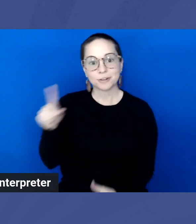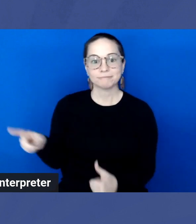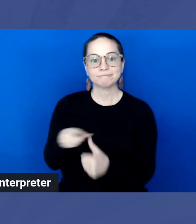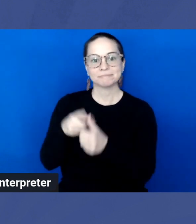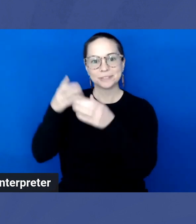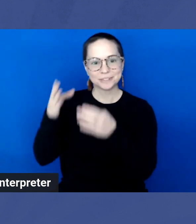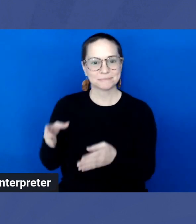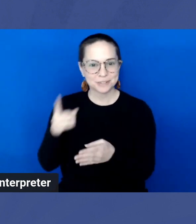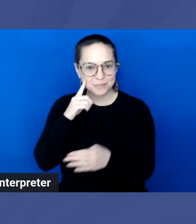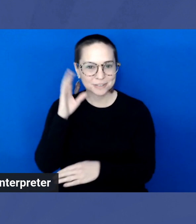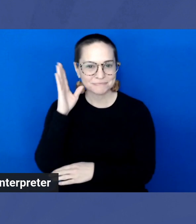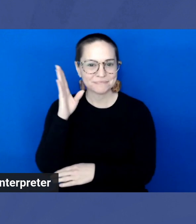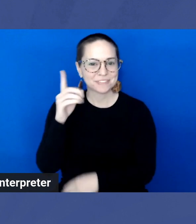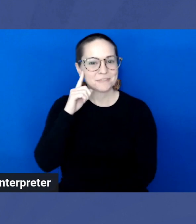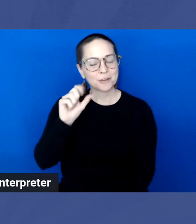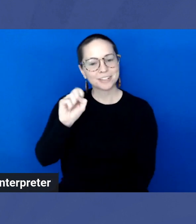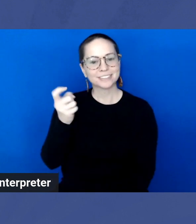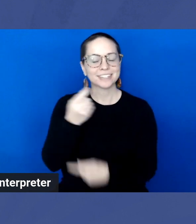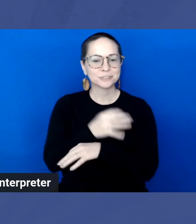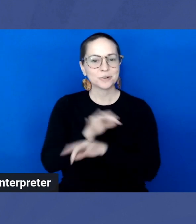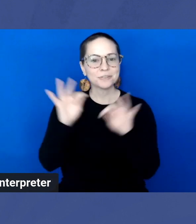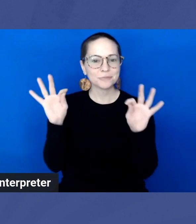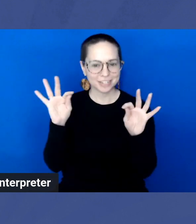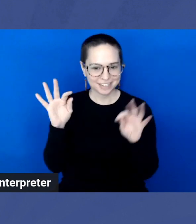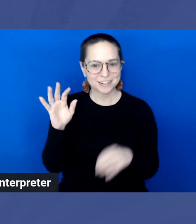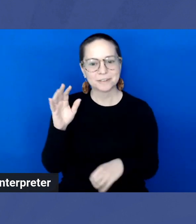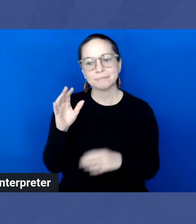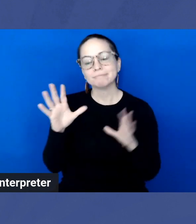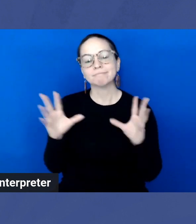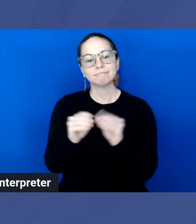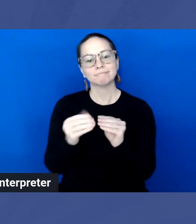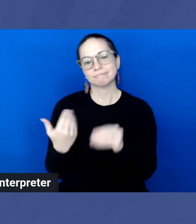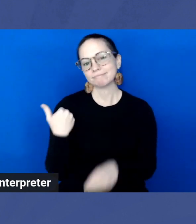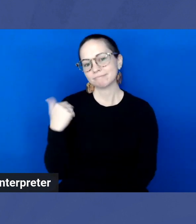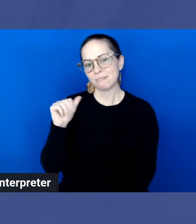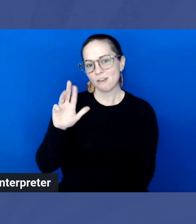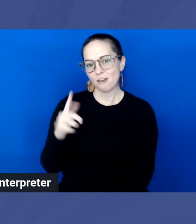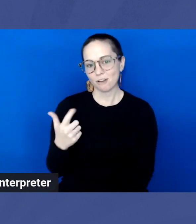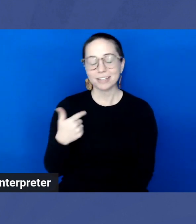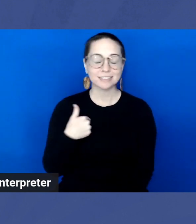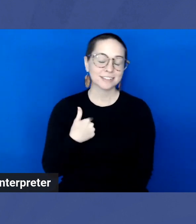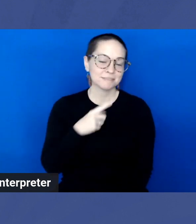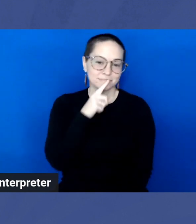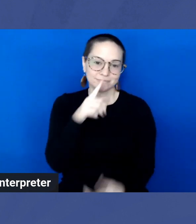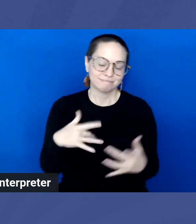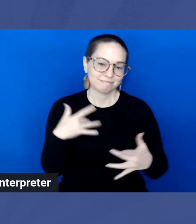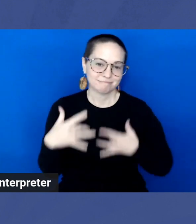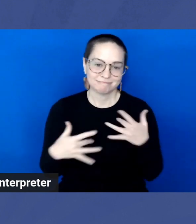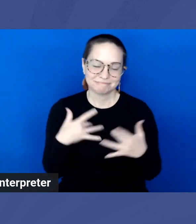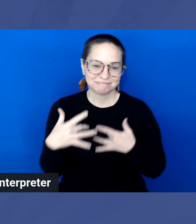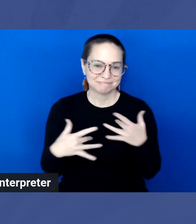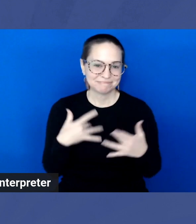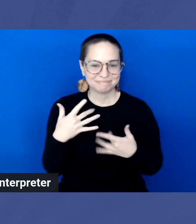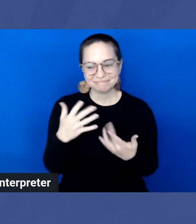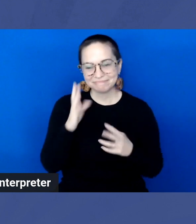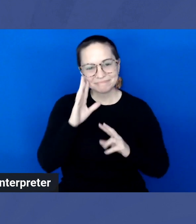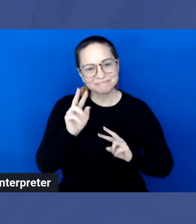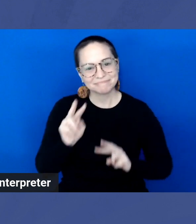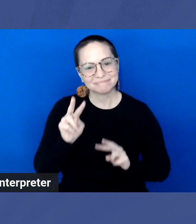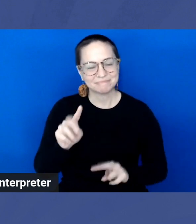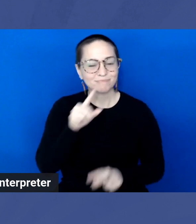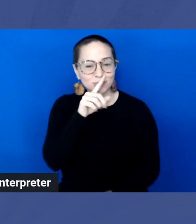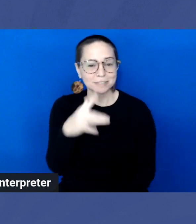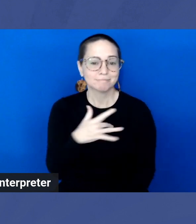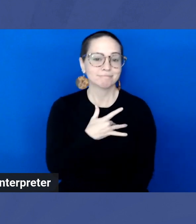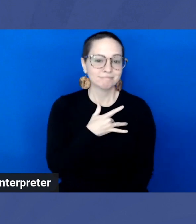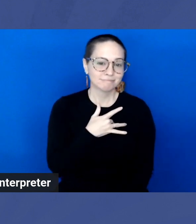at our Sexual Freedom Summit this past August. So I assure you that we have something really exciting and powerful in